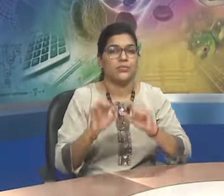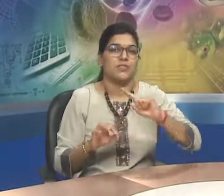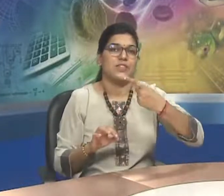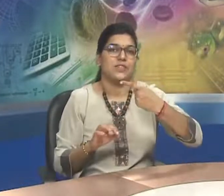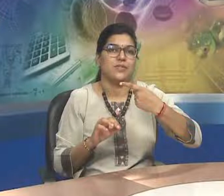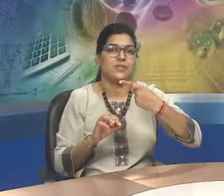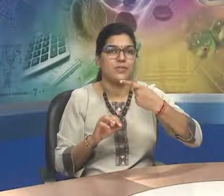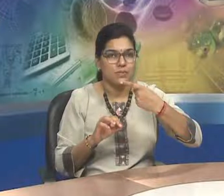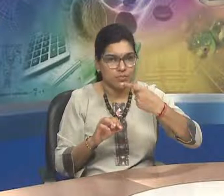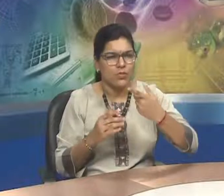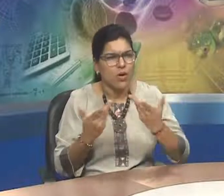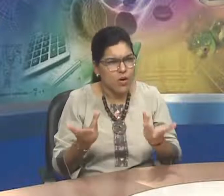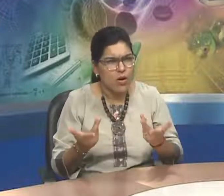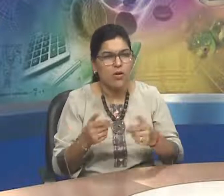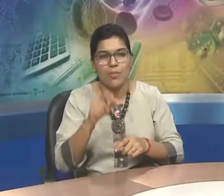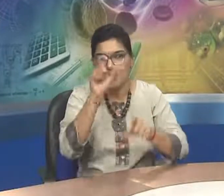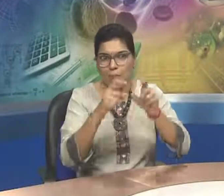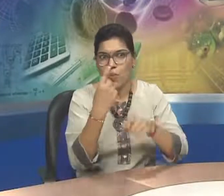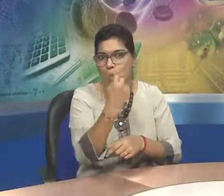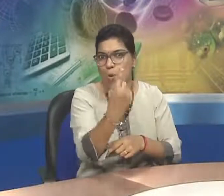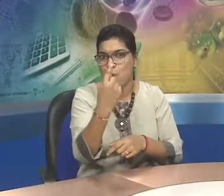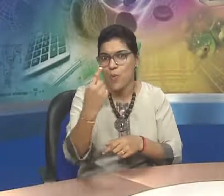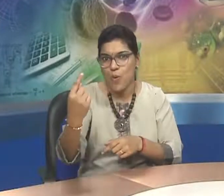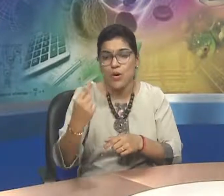The answer is individual.